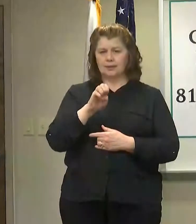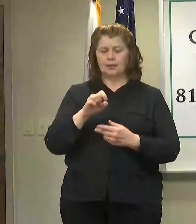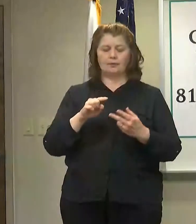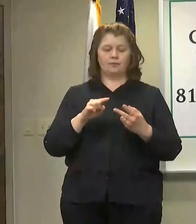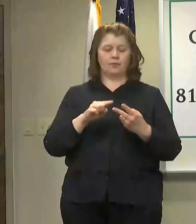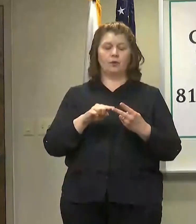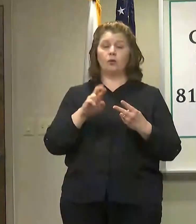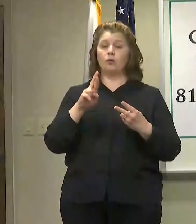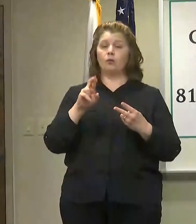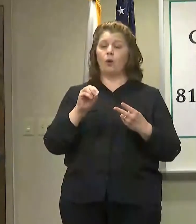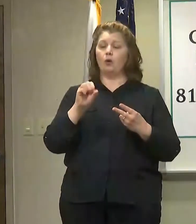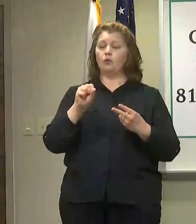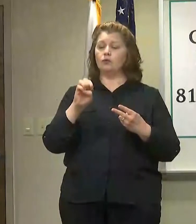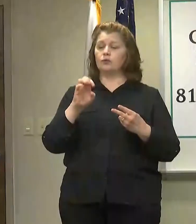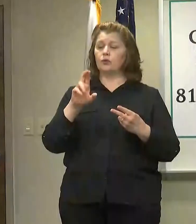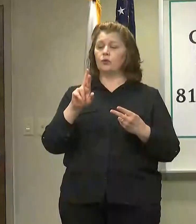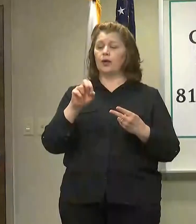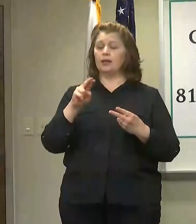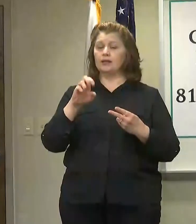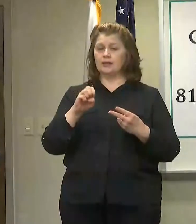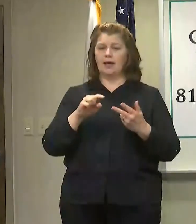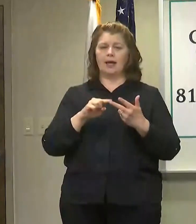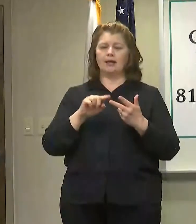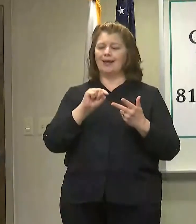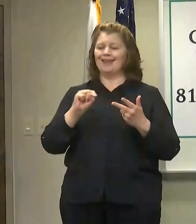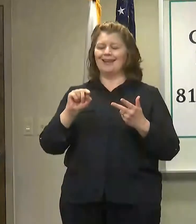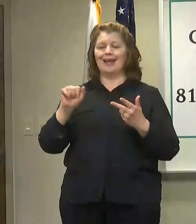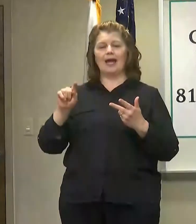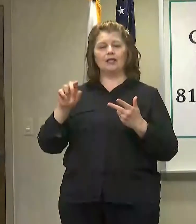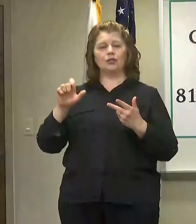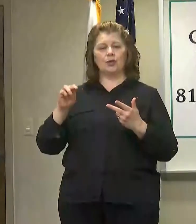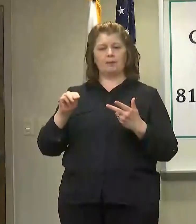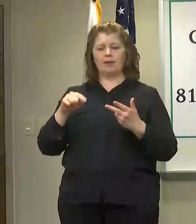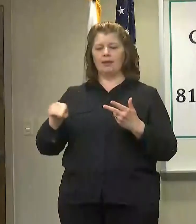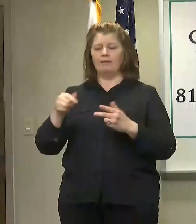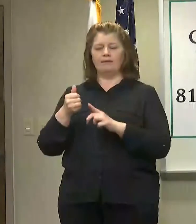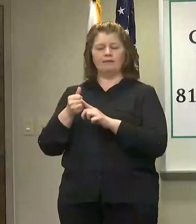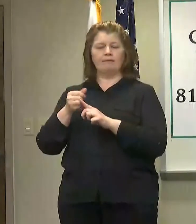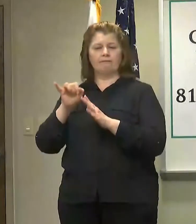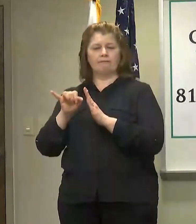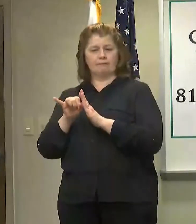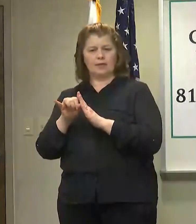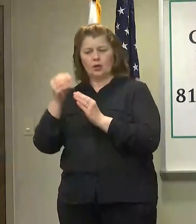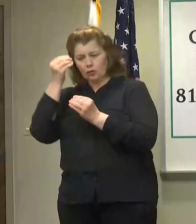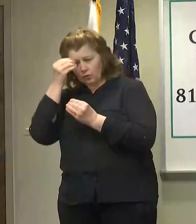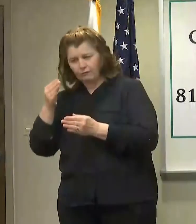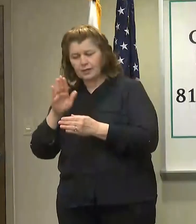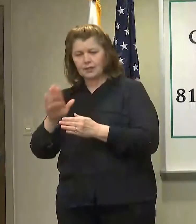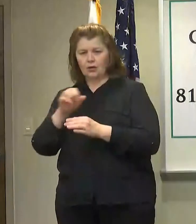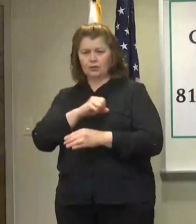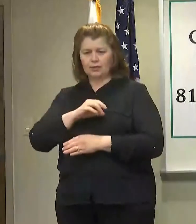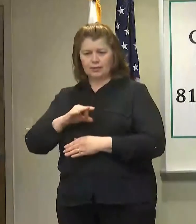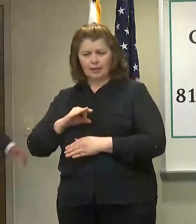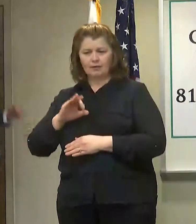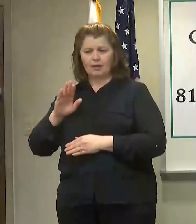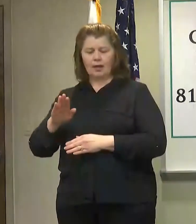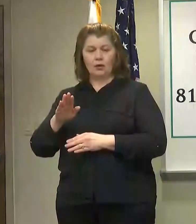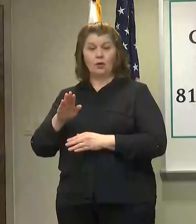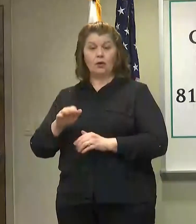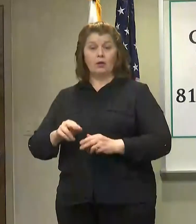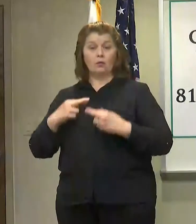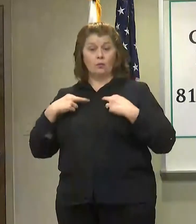again, they have self-identified. They have also notified all of their staff and personnel, as well as the members and residents in their communities of that.